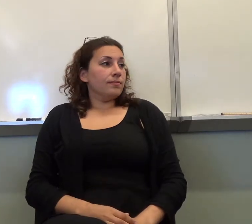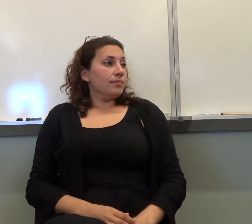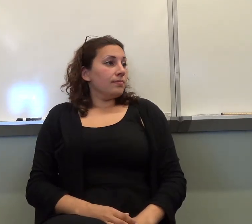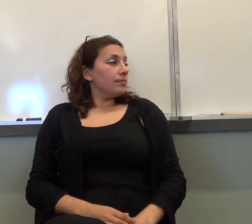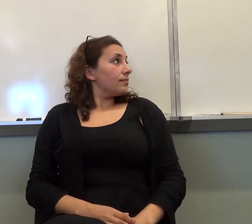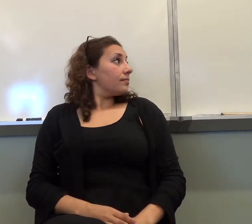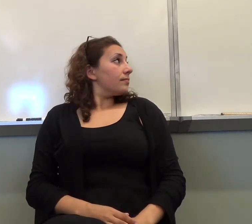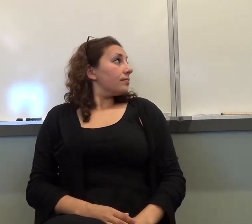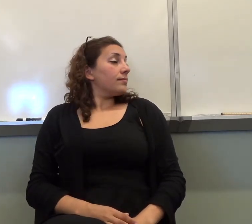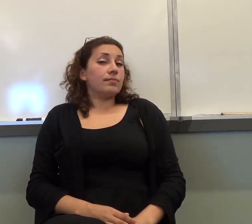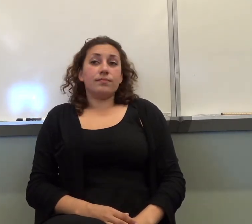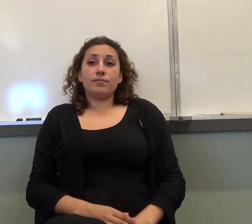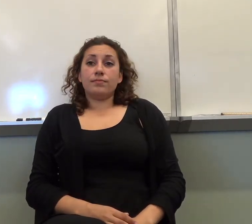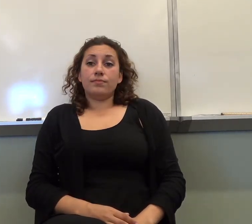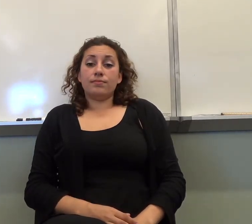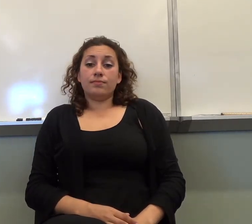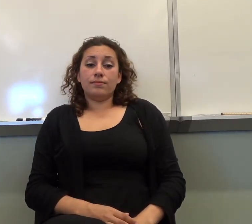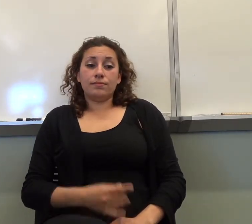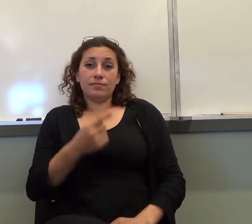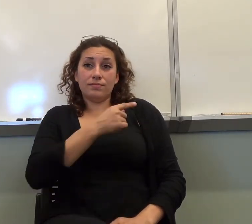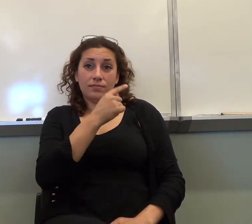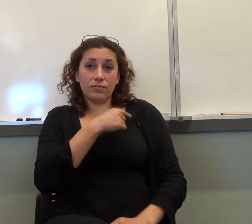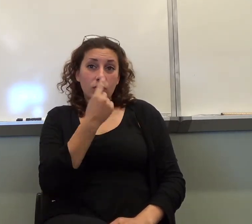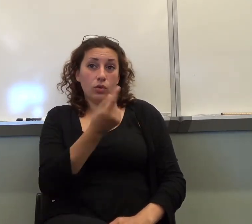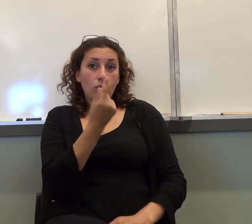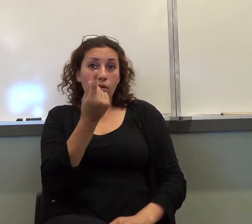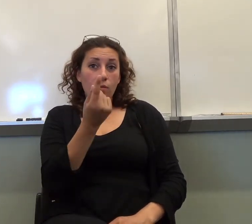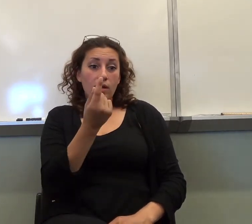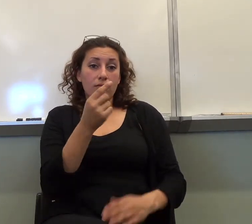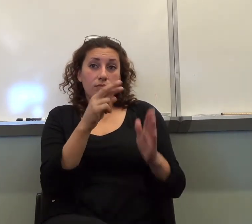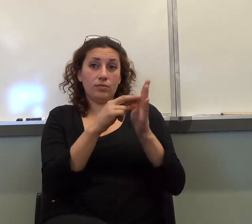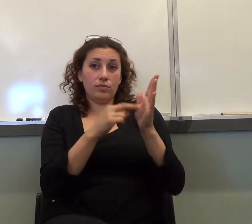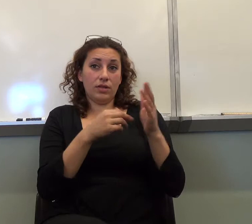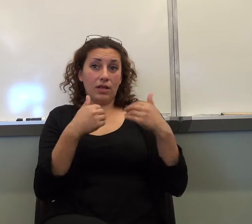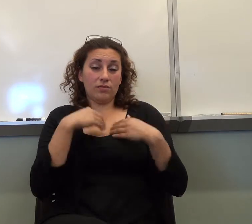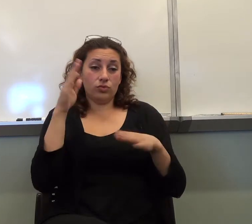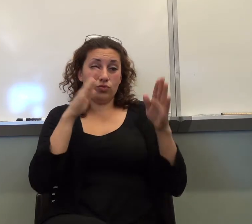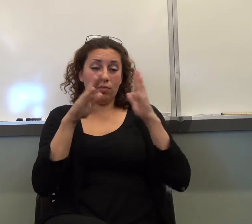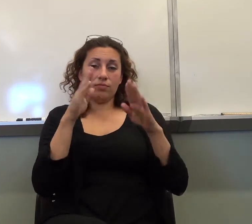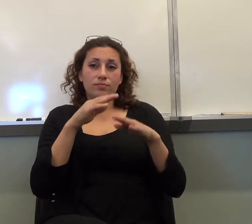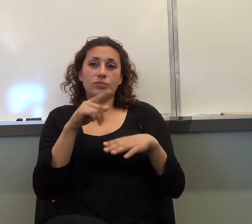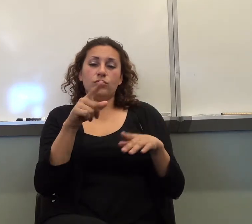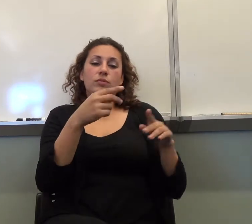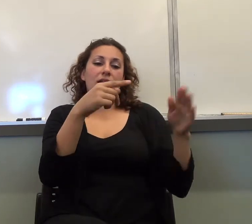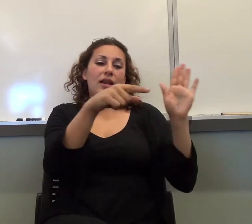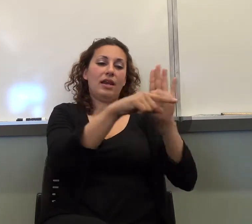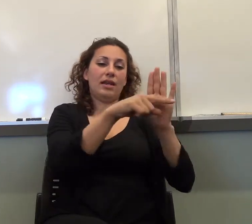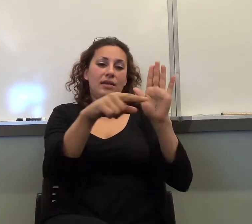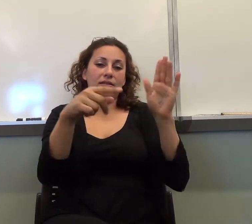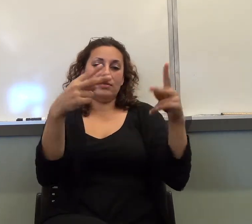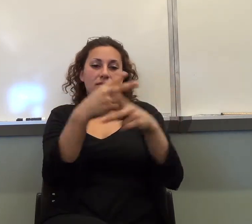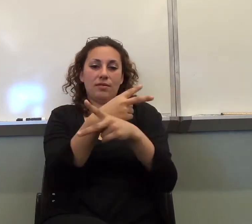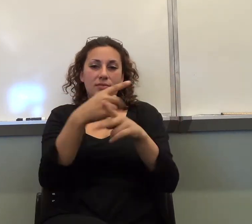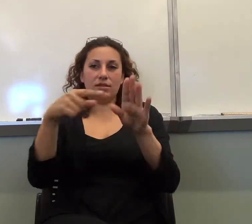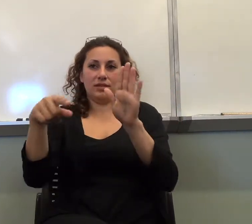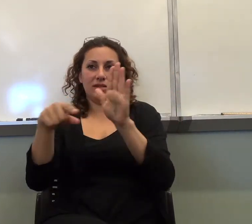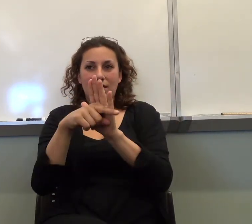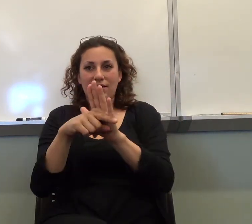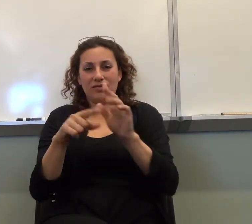Now the only one that really provides any trouble at all is what happens when you multiply two negatives. And unfortunately, there's no nice way